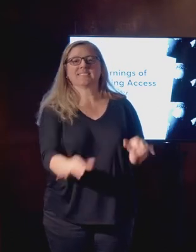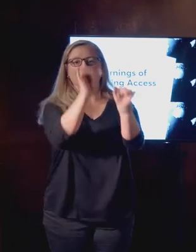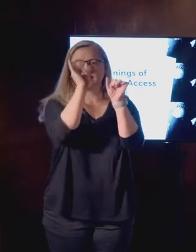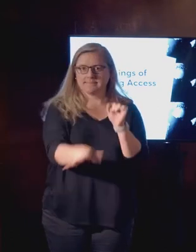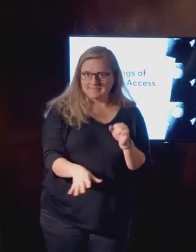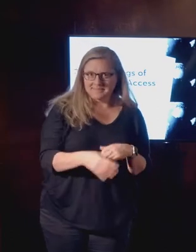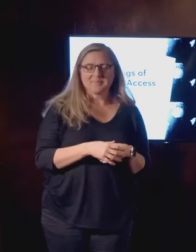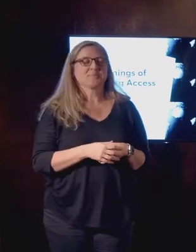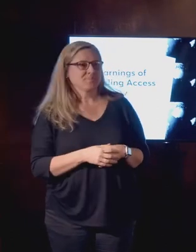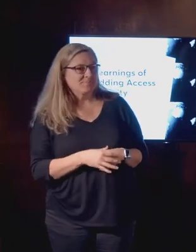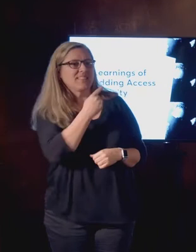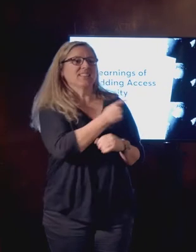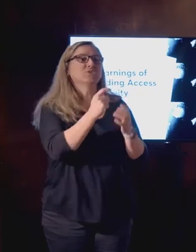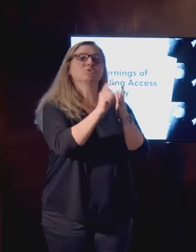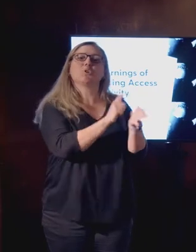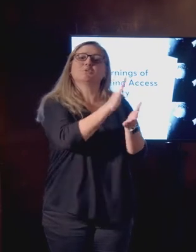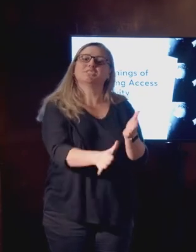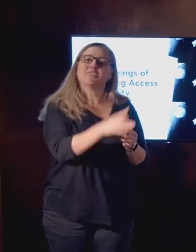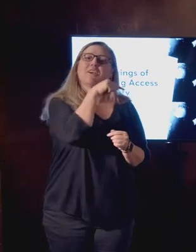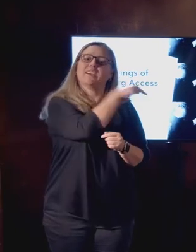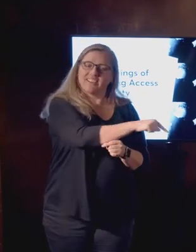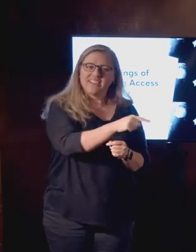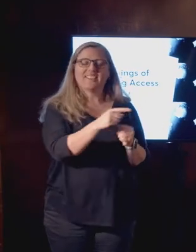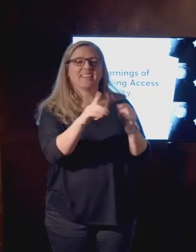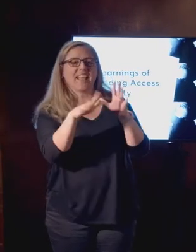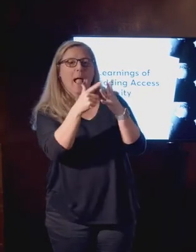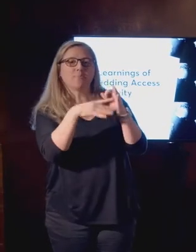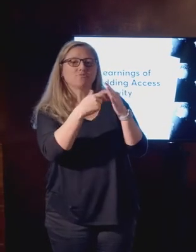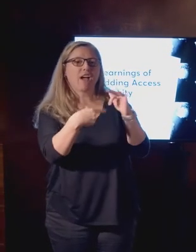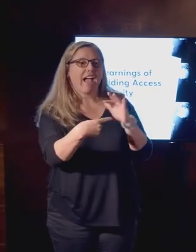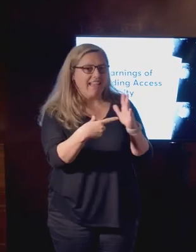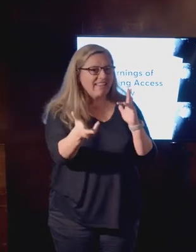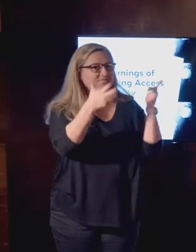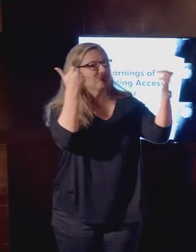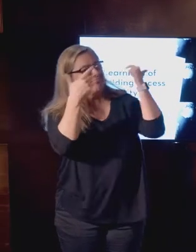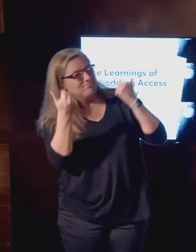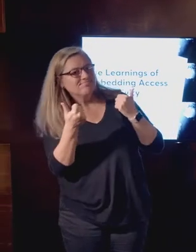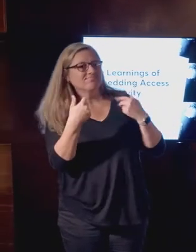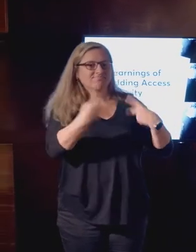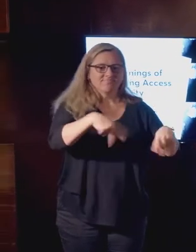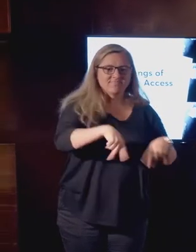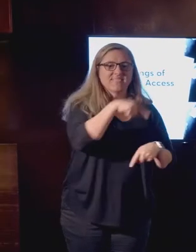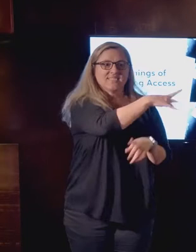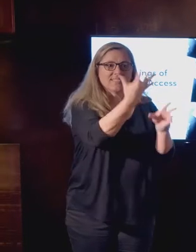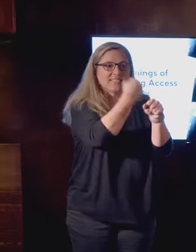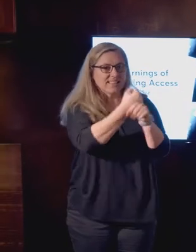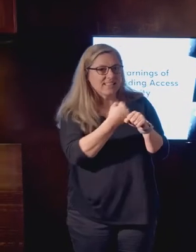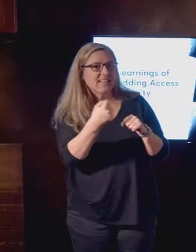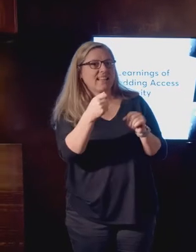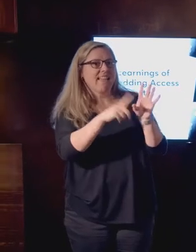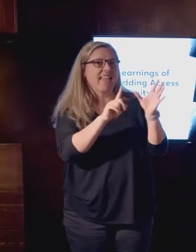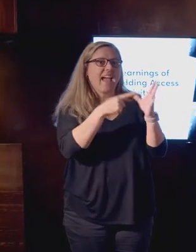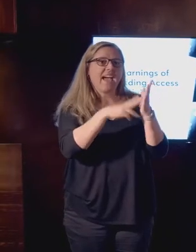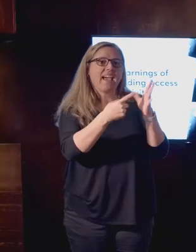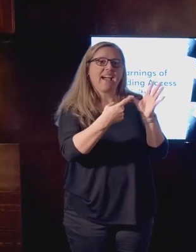Excellent. Sarah is a cabaret artist. She's an actor and writer, creator of cabaret character Yana Alana and Queen Kong. Sarah